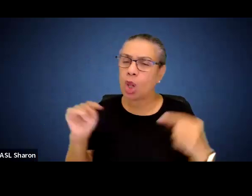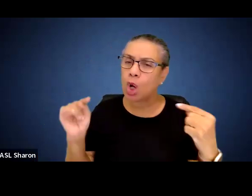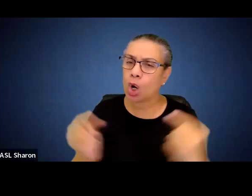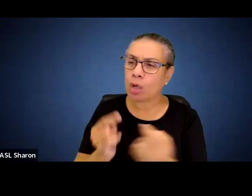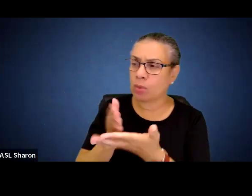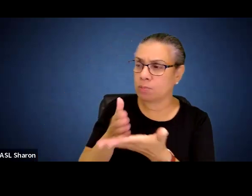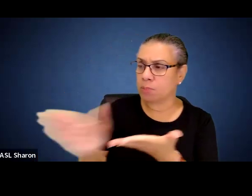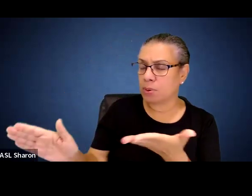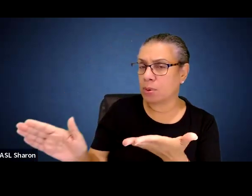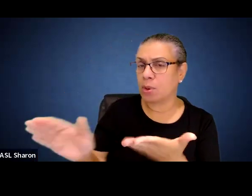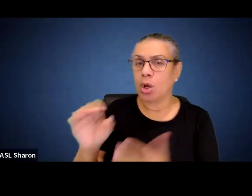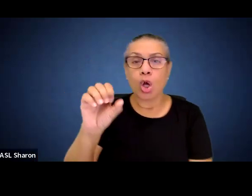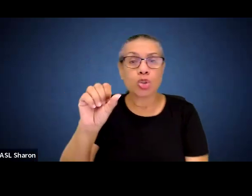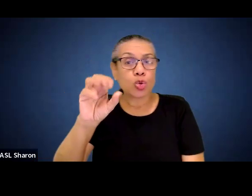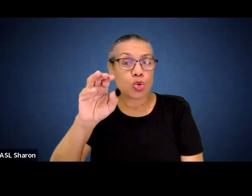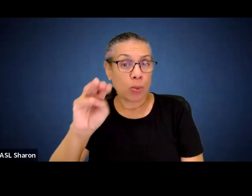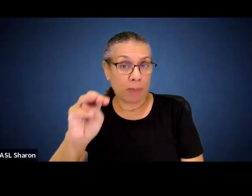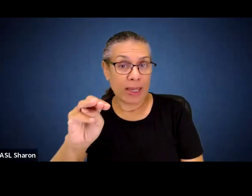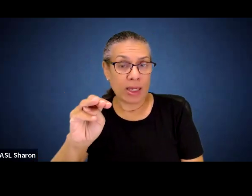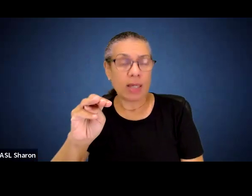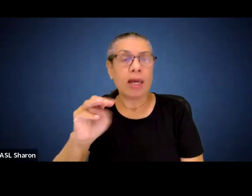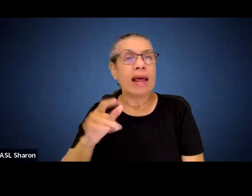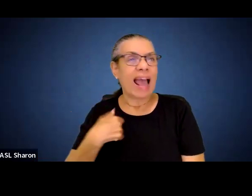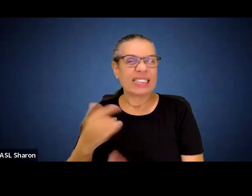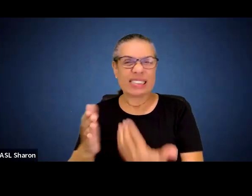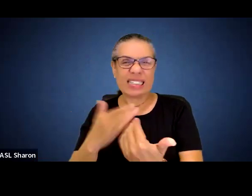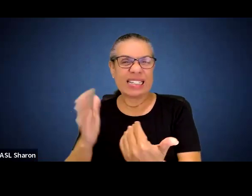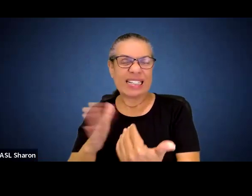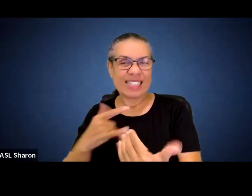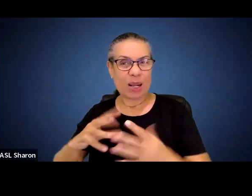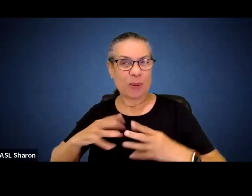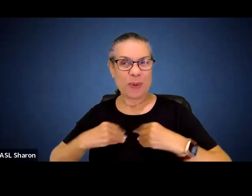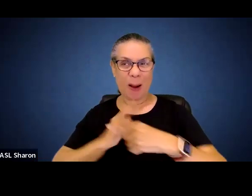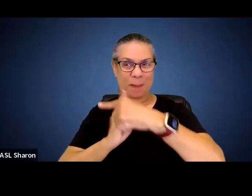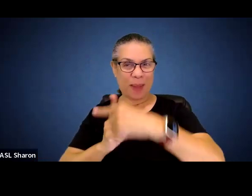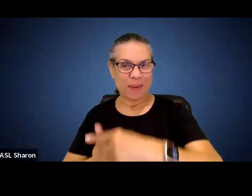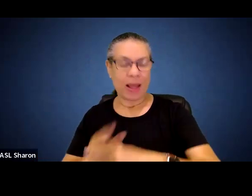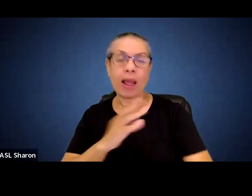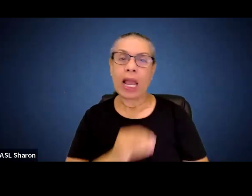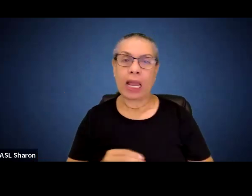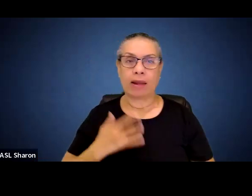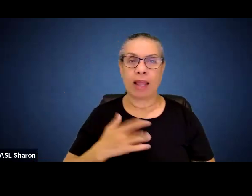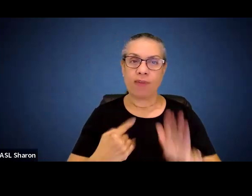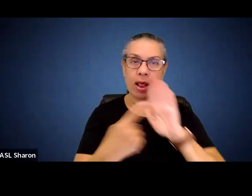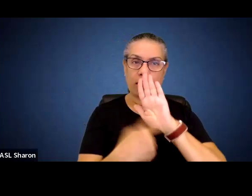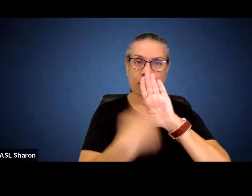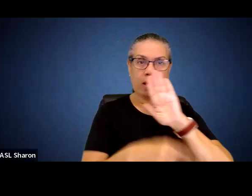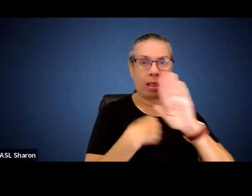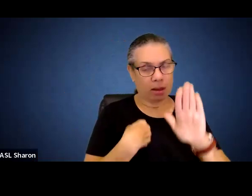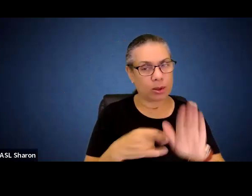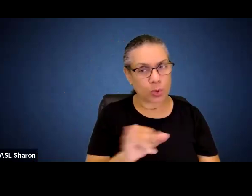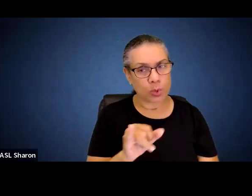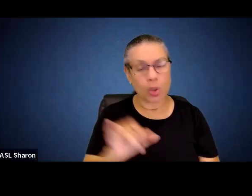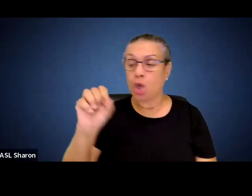Social media is a quick and constant way for them to receive the social validation, but they can just as easily be exposed to enormous amounts of social rejection. Social media is not